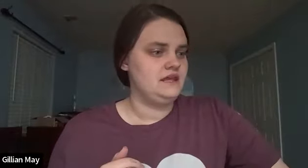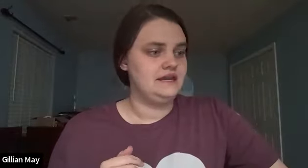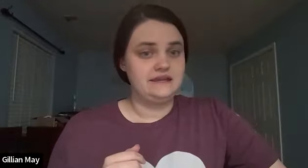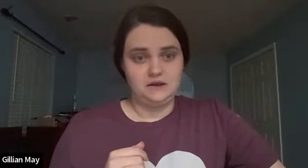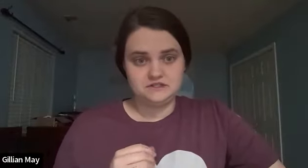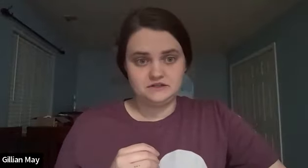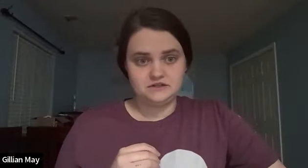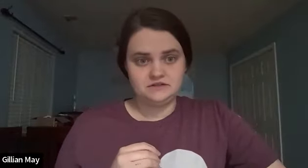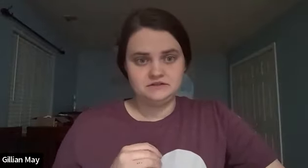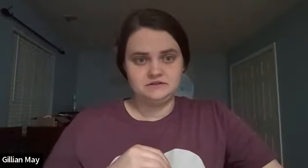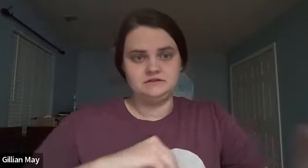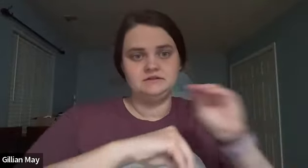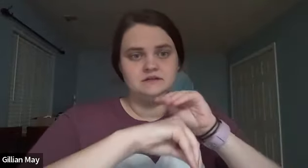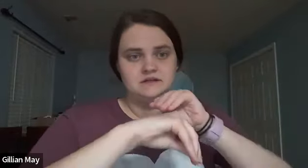Then counselor.